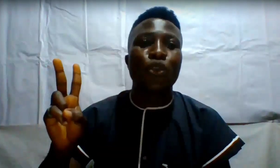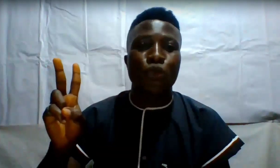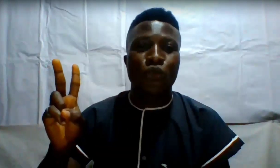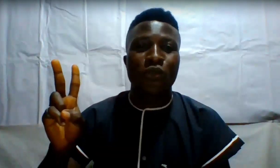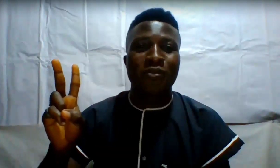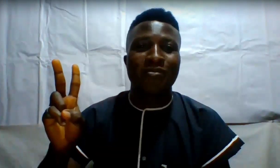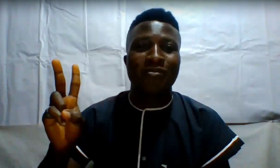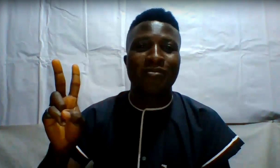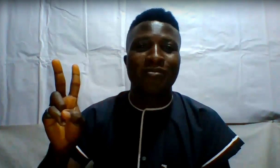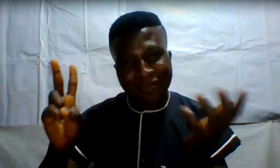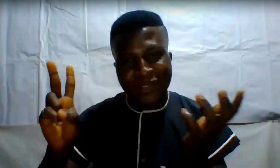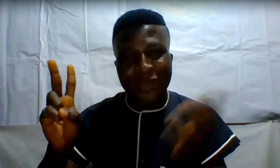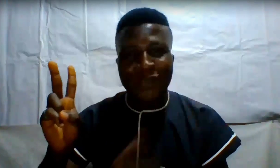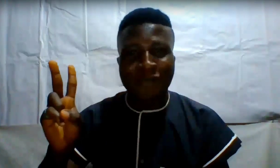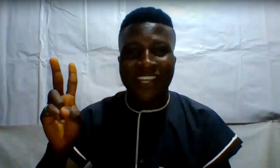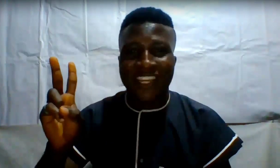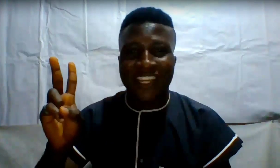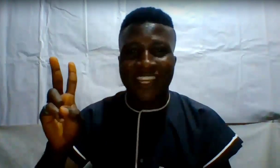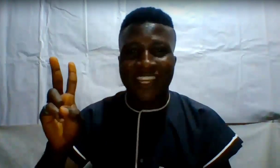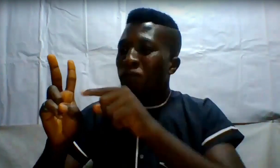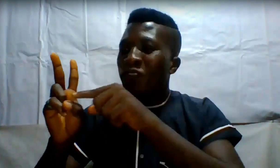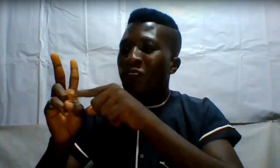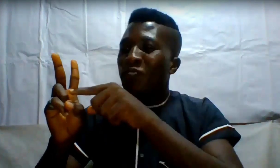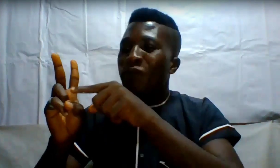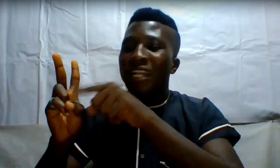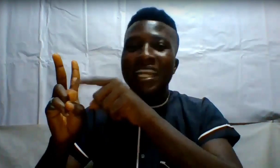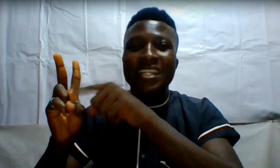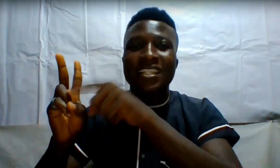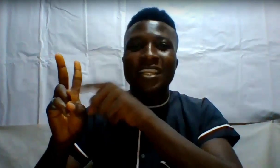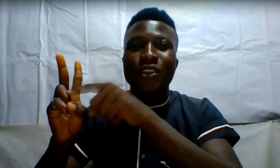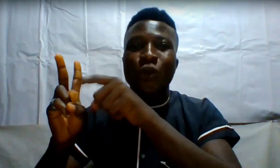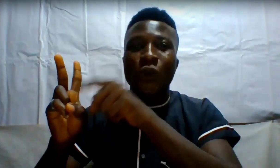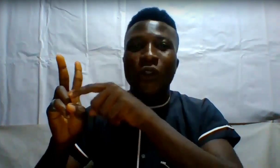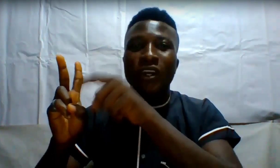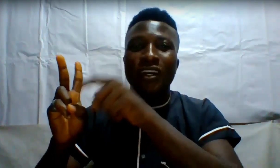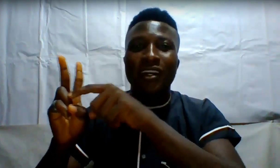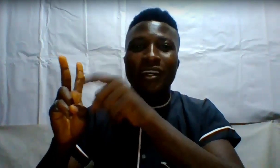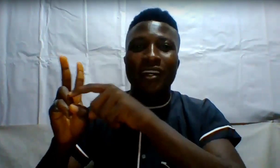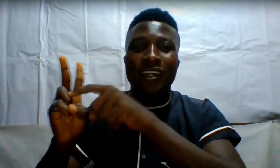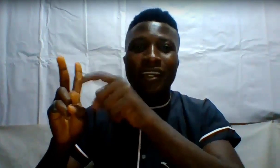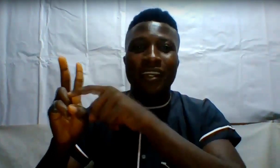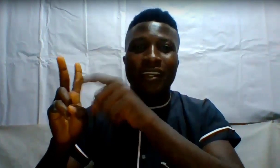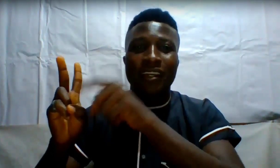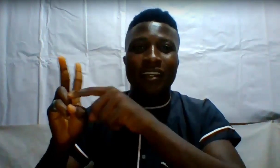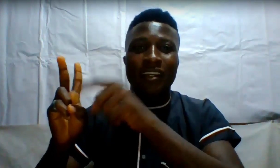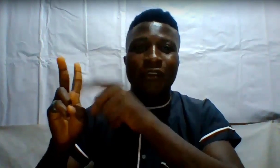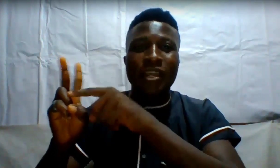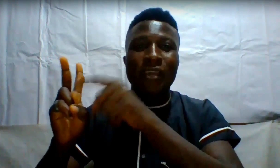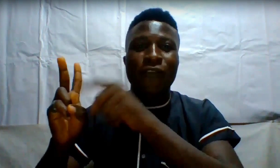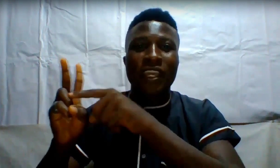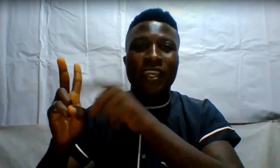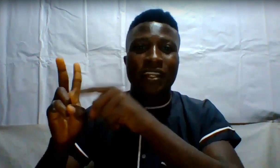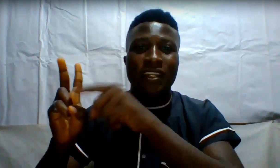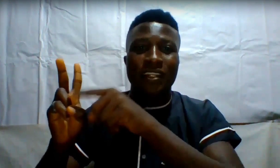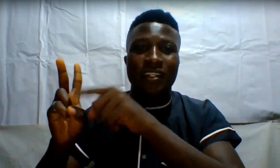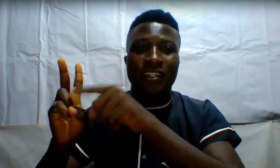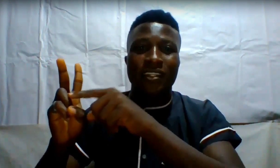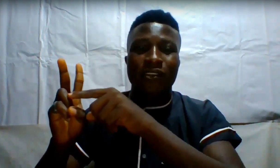you're going to release your ring finger, right? So when you release it, you have